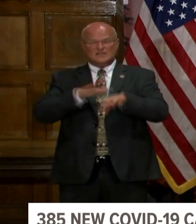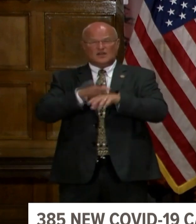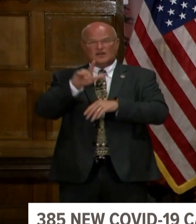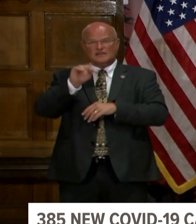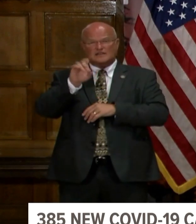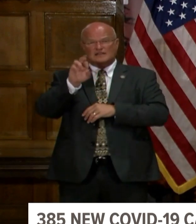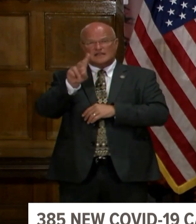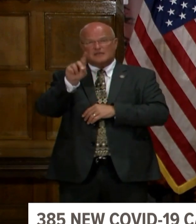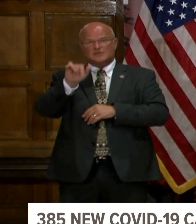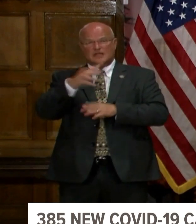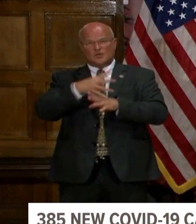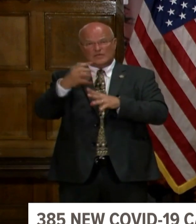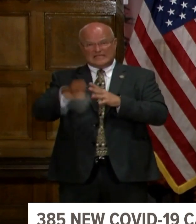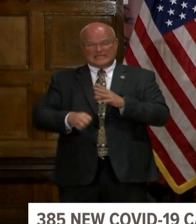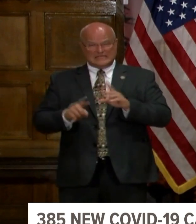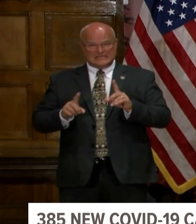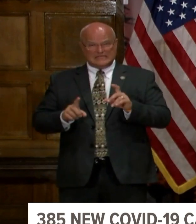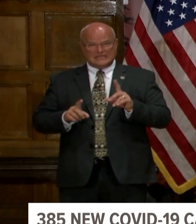Day weekend?